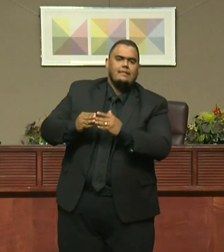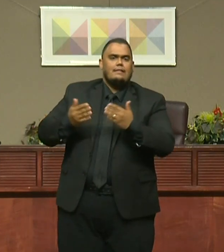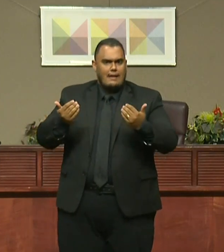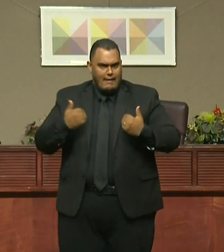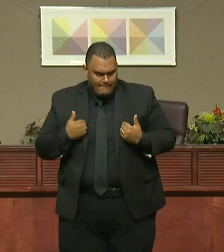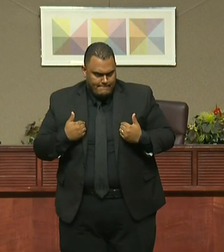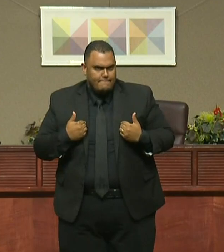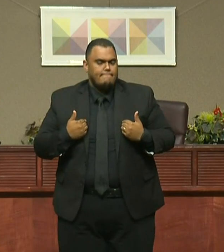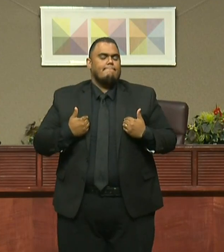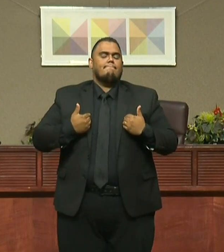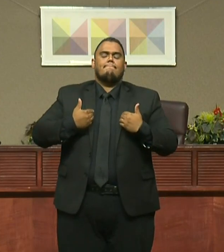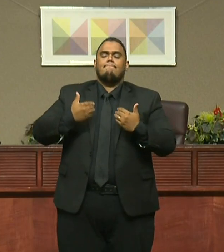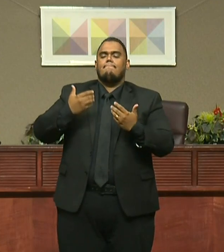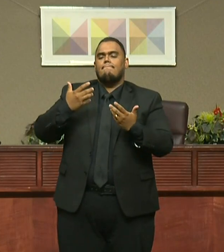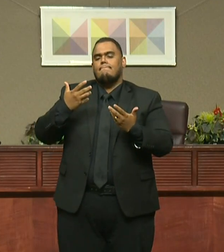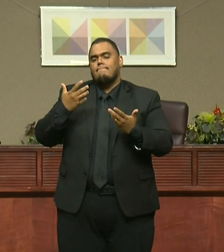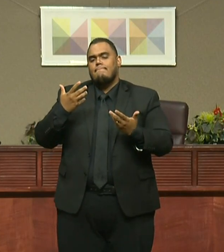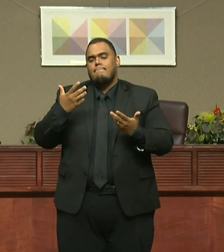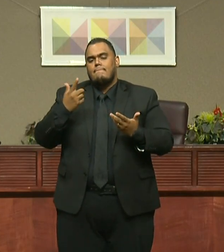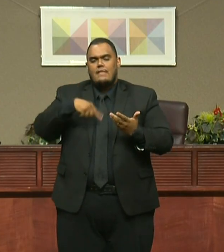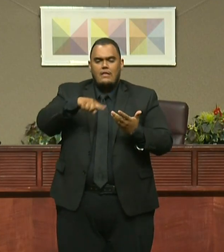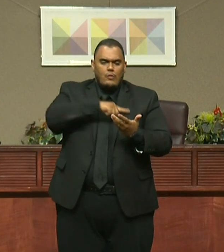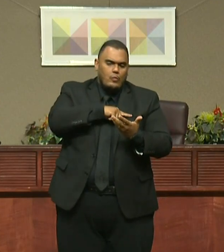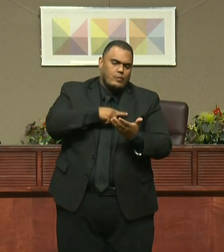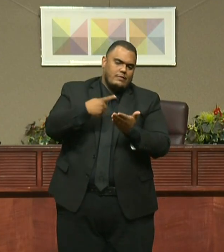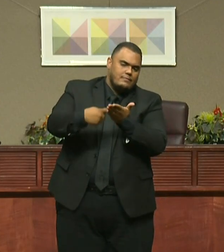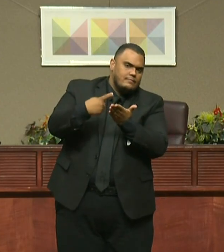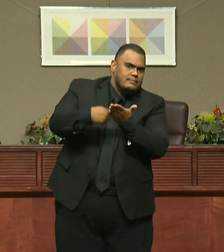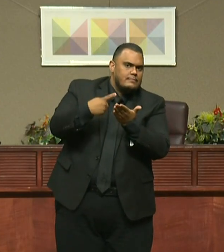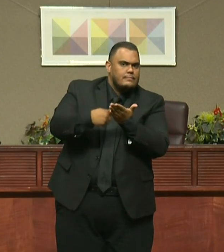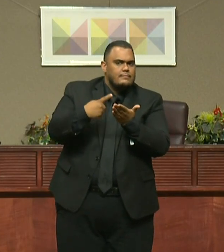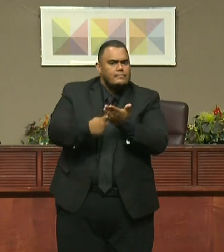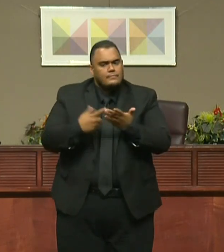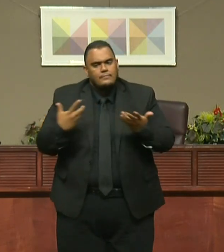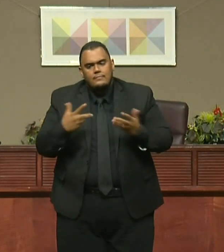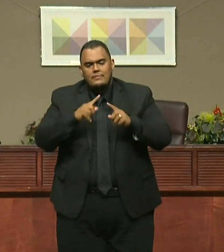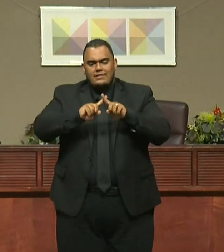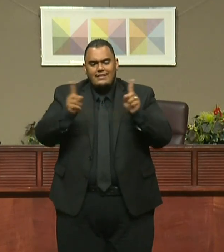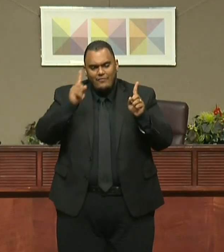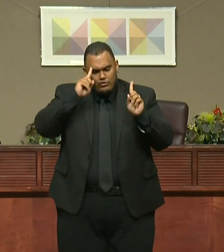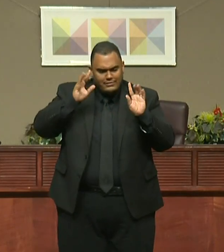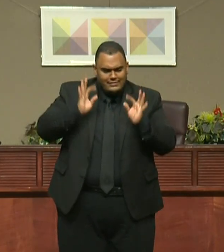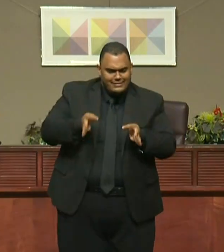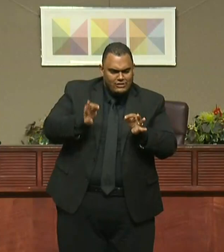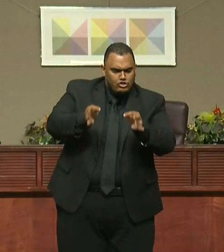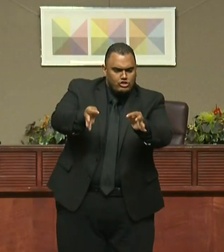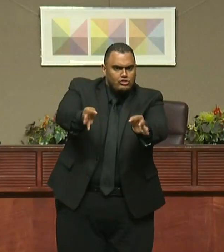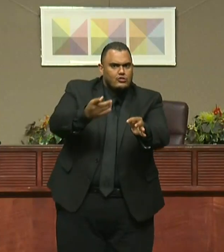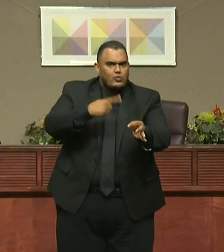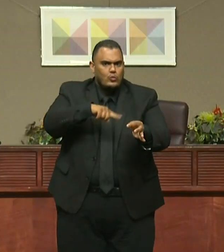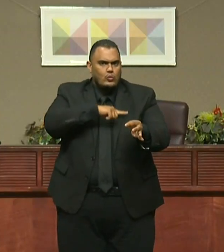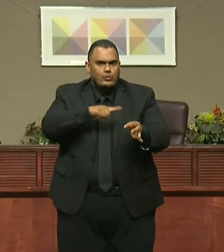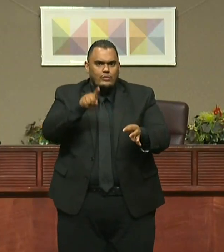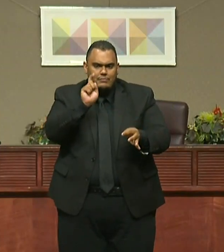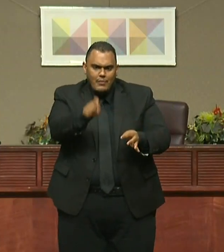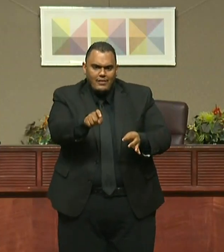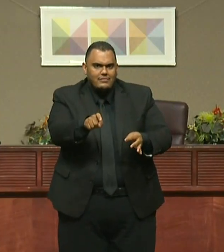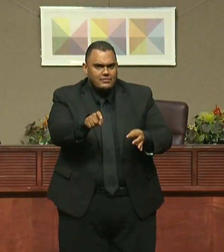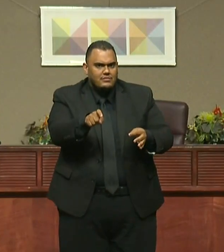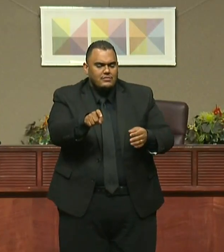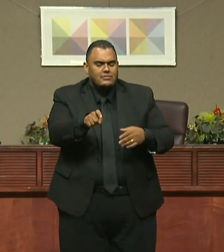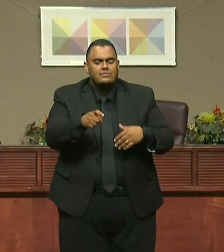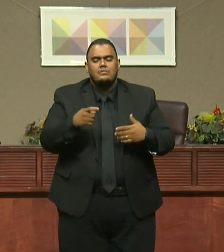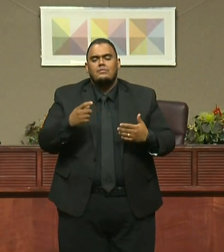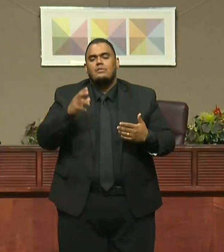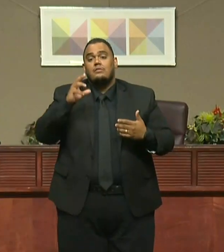we talk about decisions that need to be made. And so I've tried to put it in perspective. We're not at the